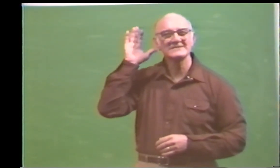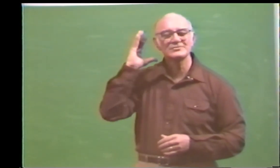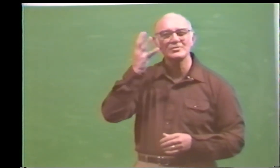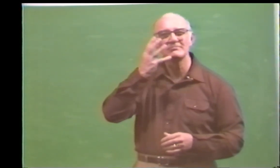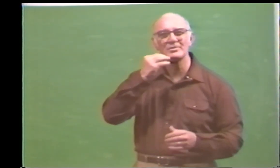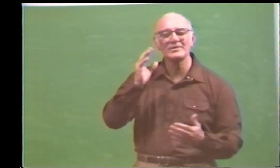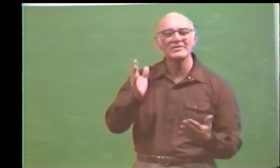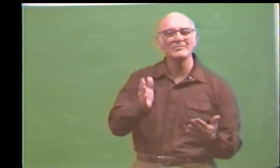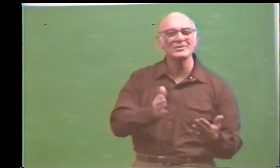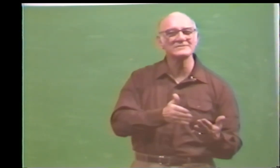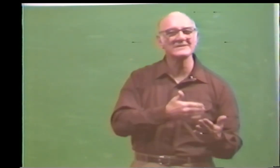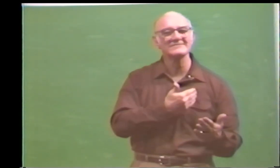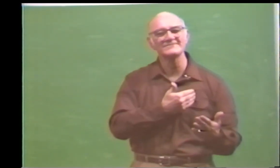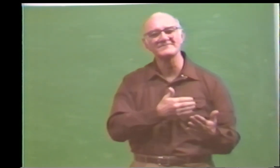listens to beautiful music.